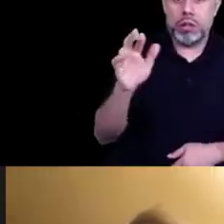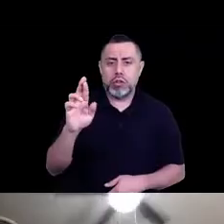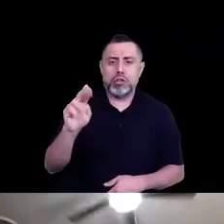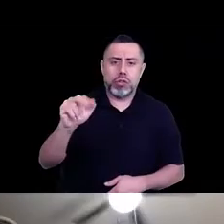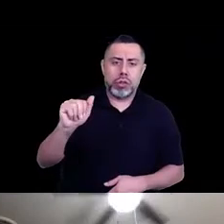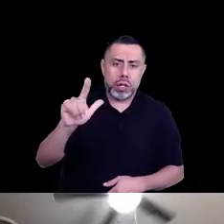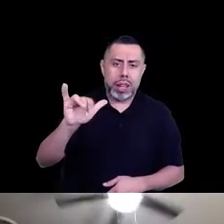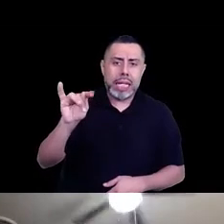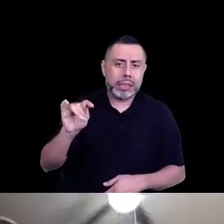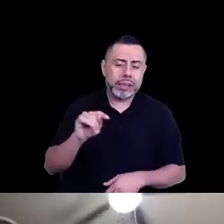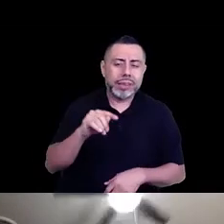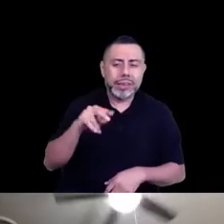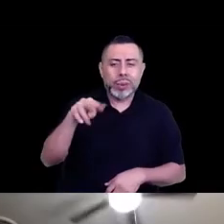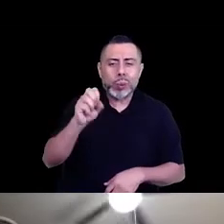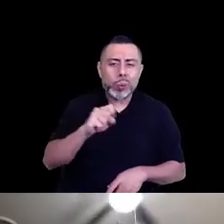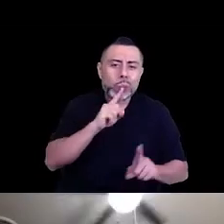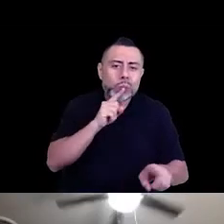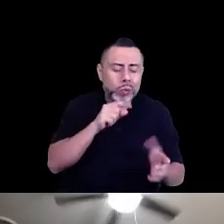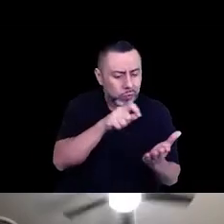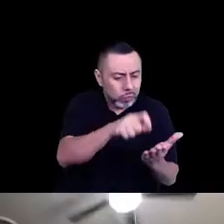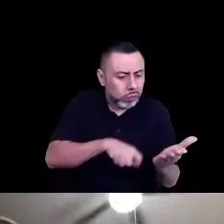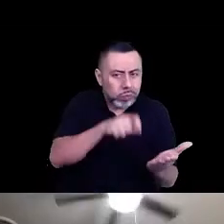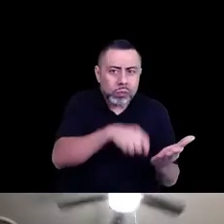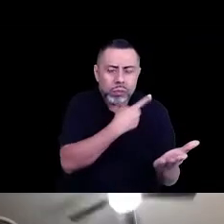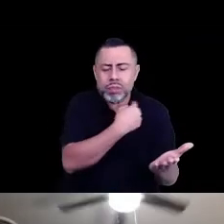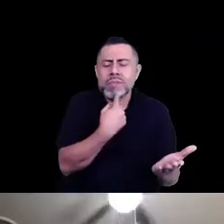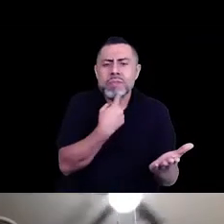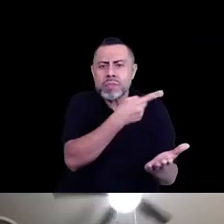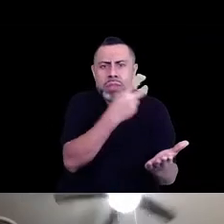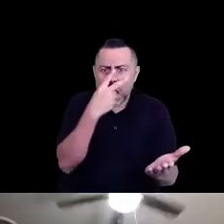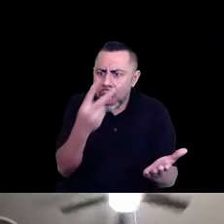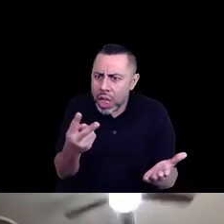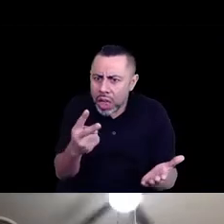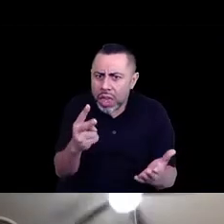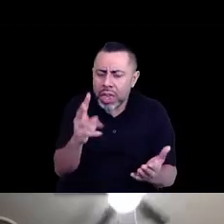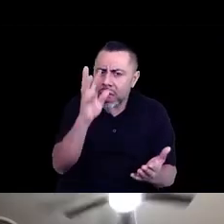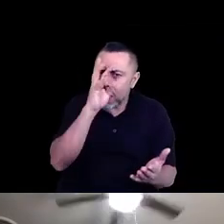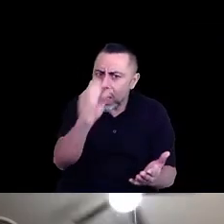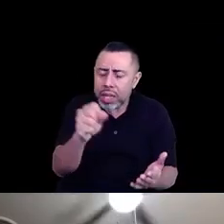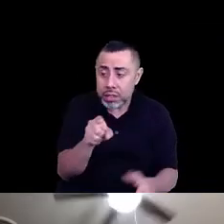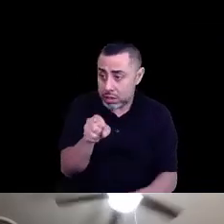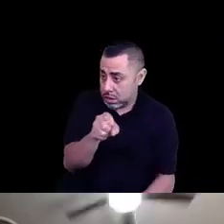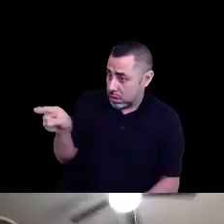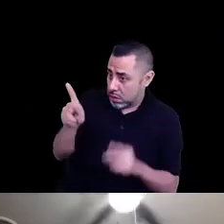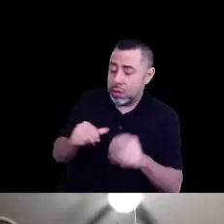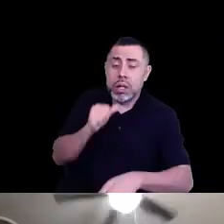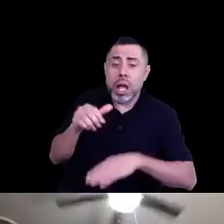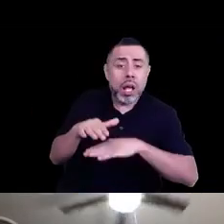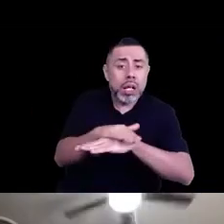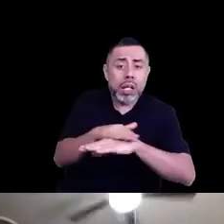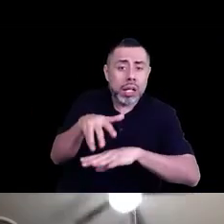And he was writing how he thought it was amazing how many non-Native people joined Native people during that time